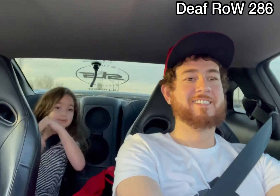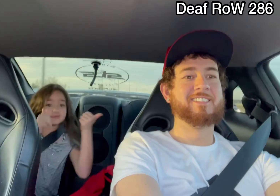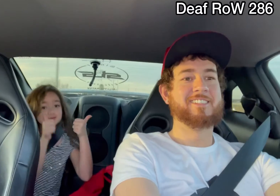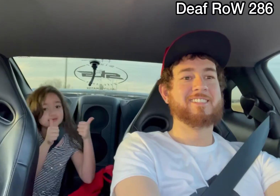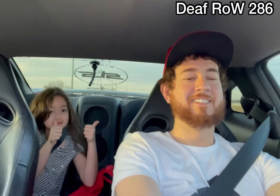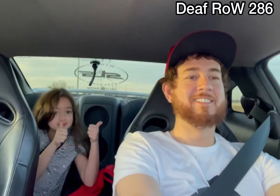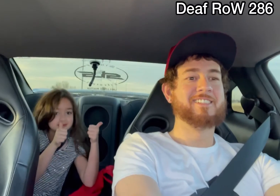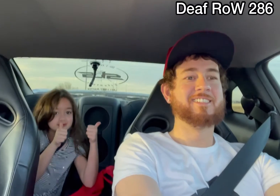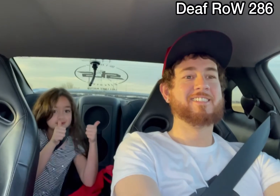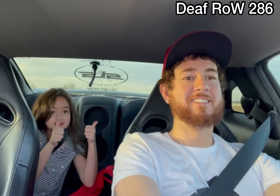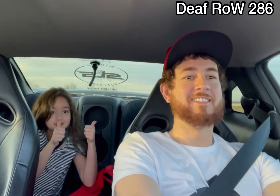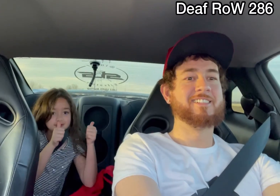of here.